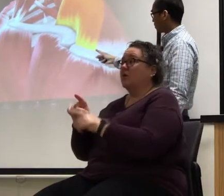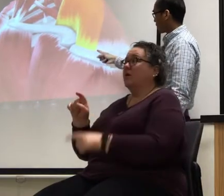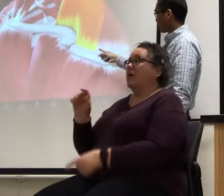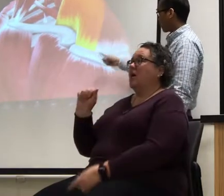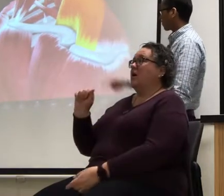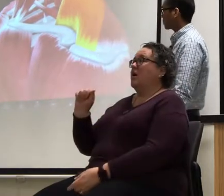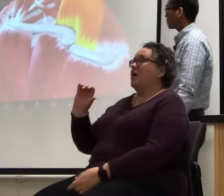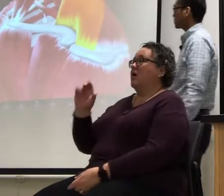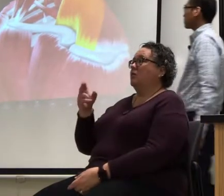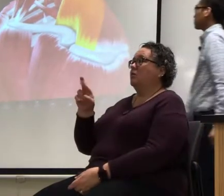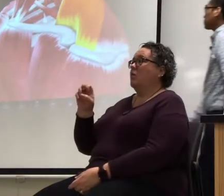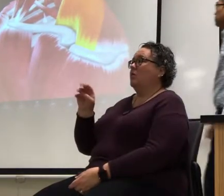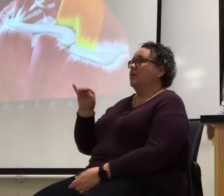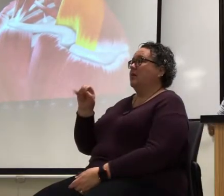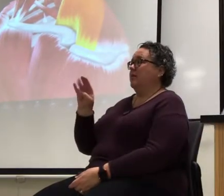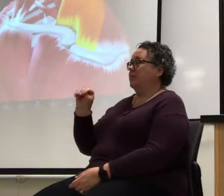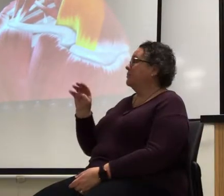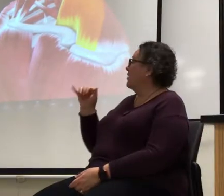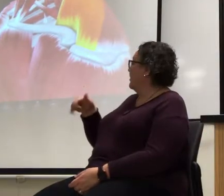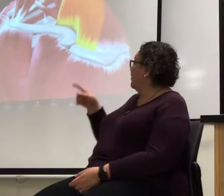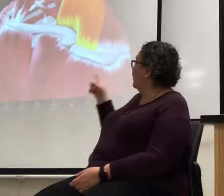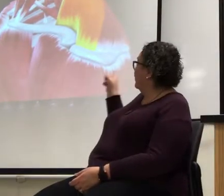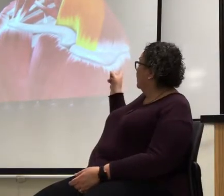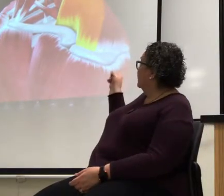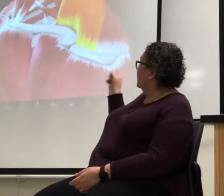acromion right there.